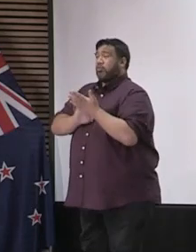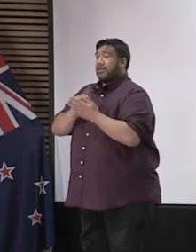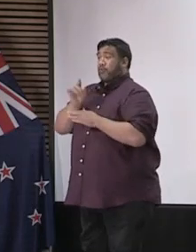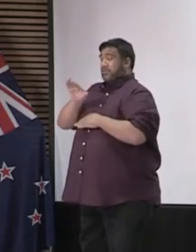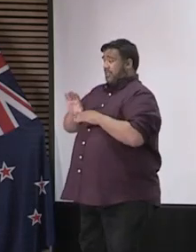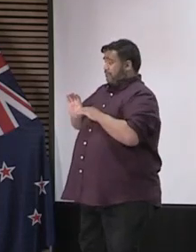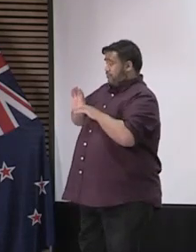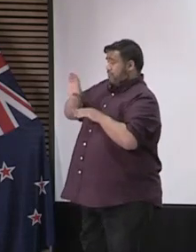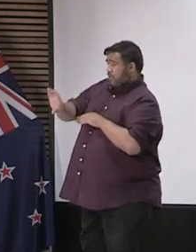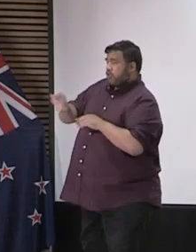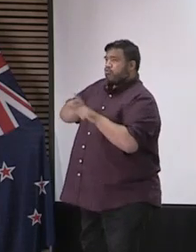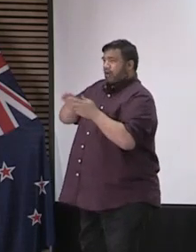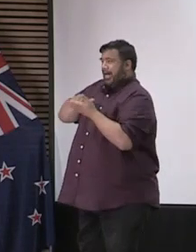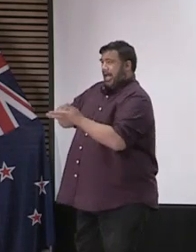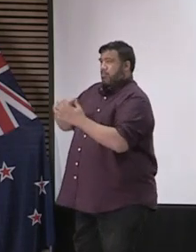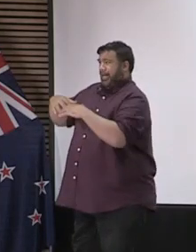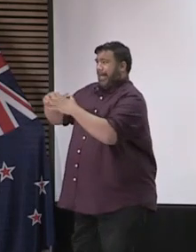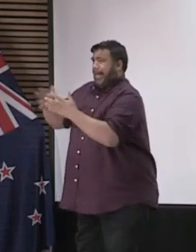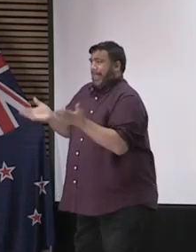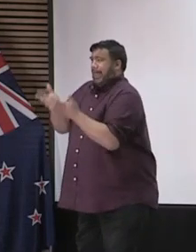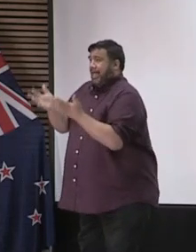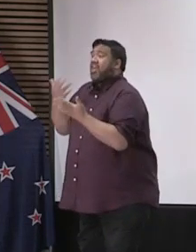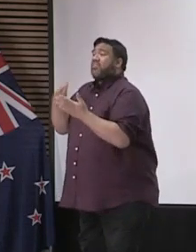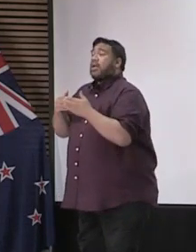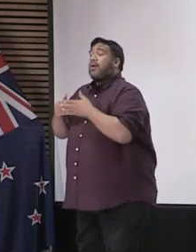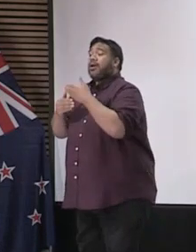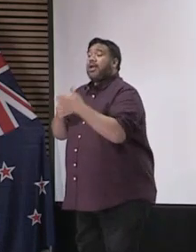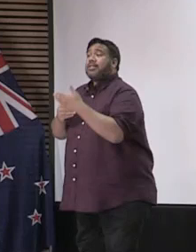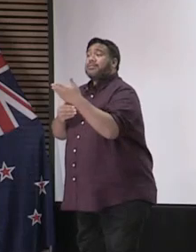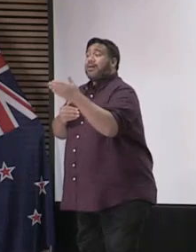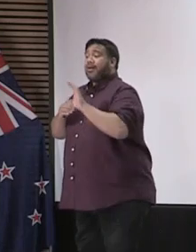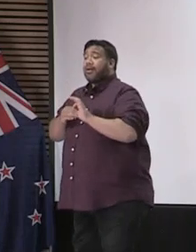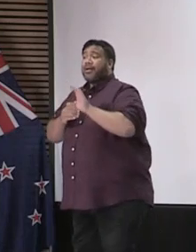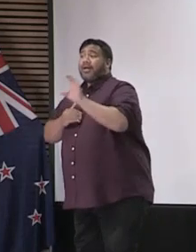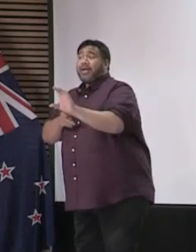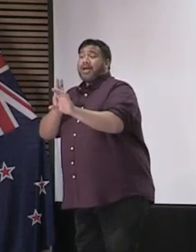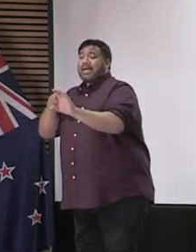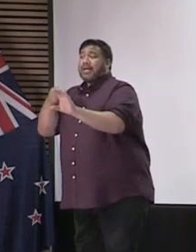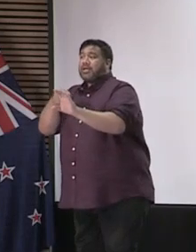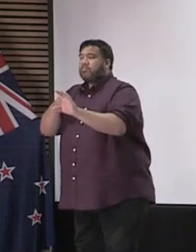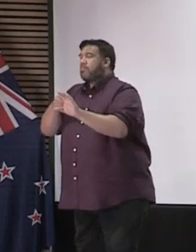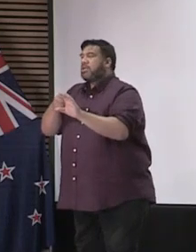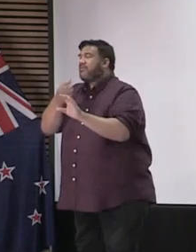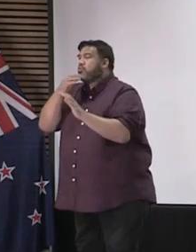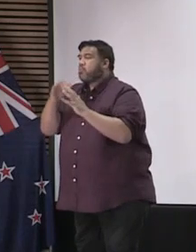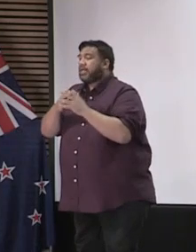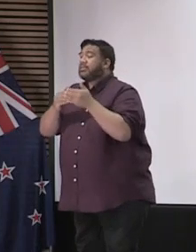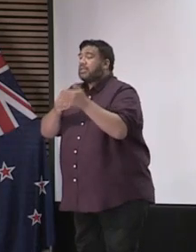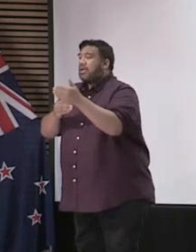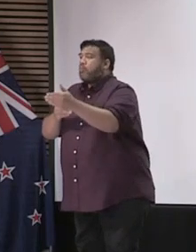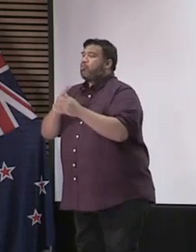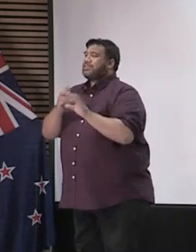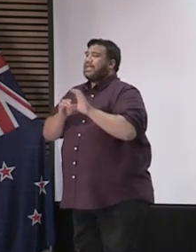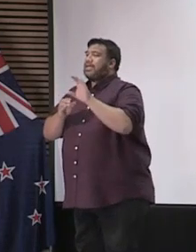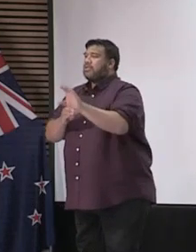immediate responses, and then not too far down the track, I'd say some weeks later, we will then have a second